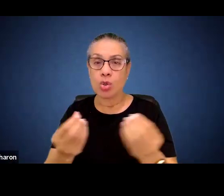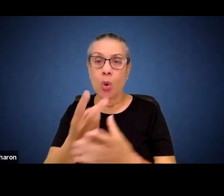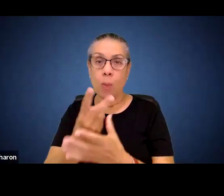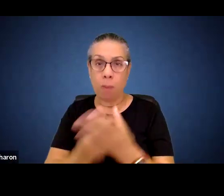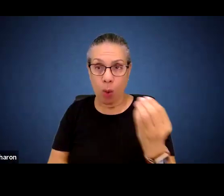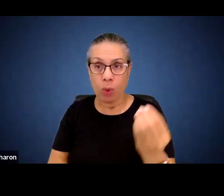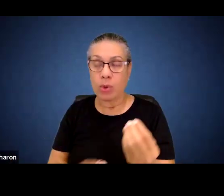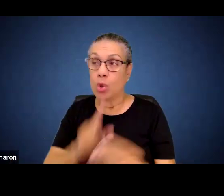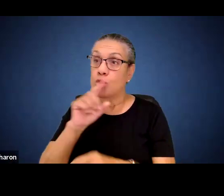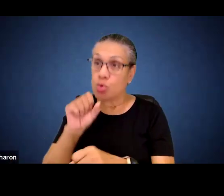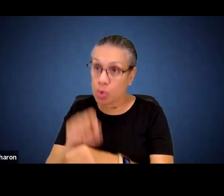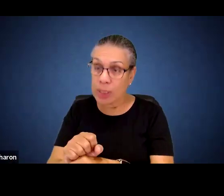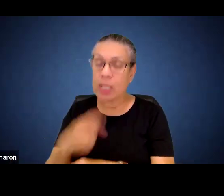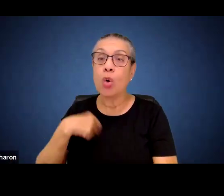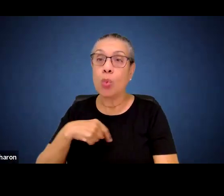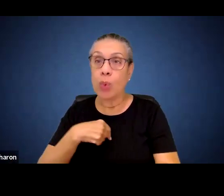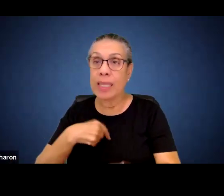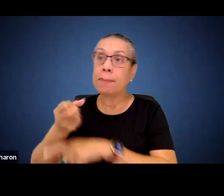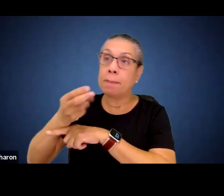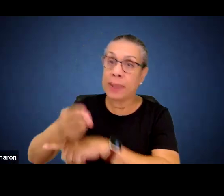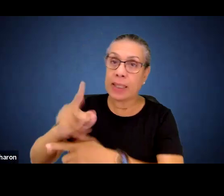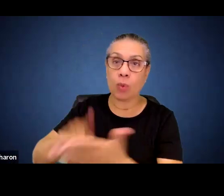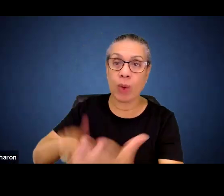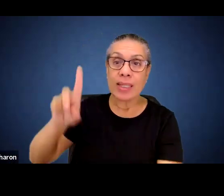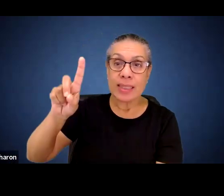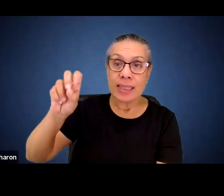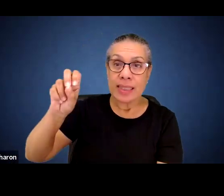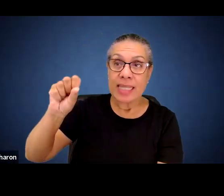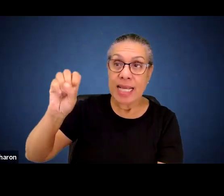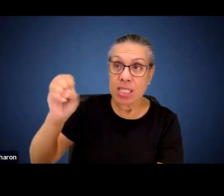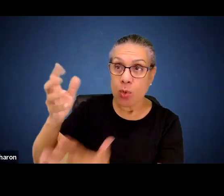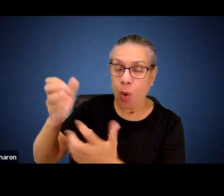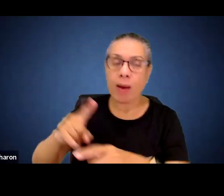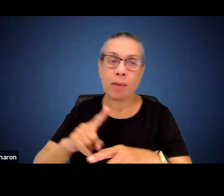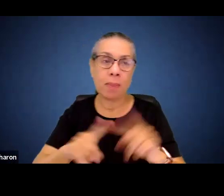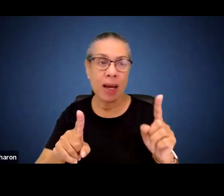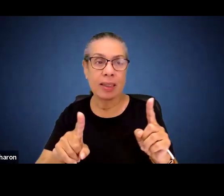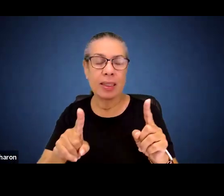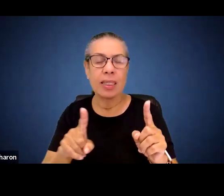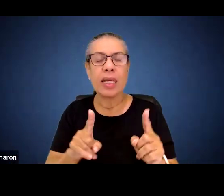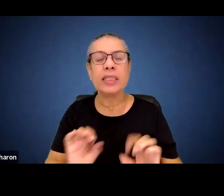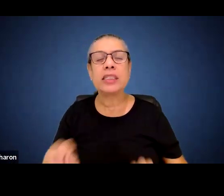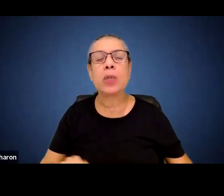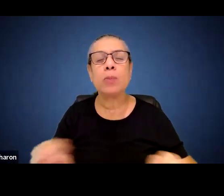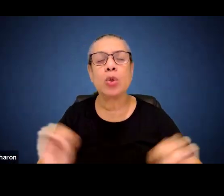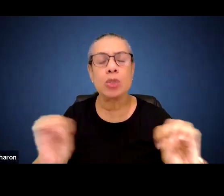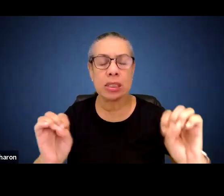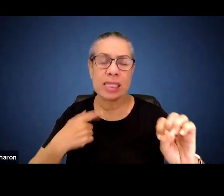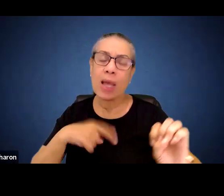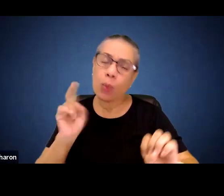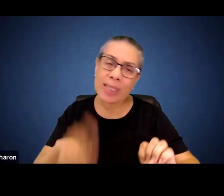things. And I think we're hopeful because we see progress, but it's very urgent that we accelerate that